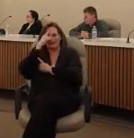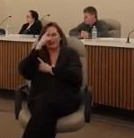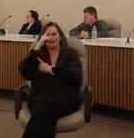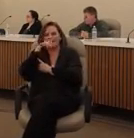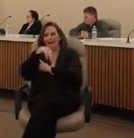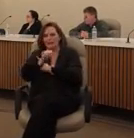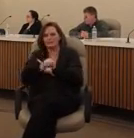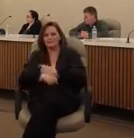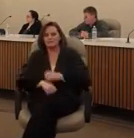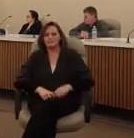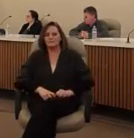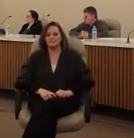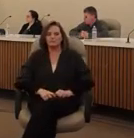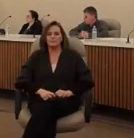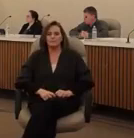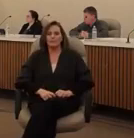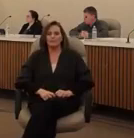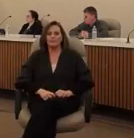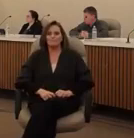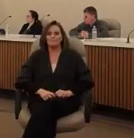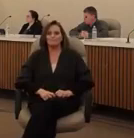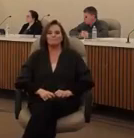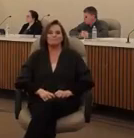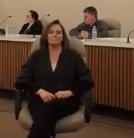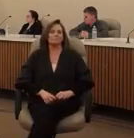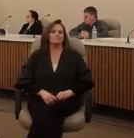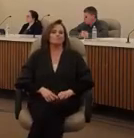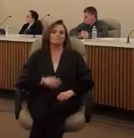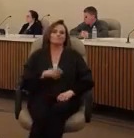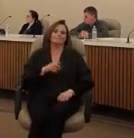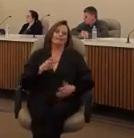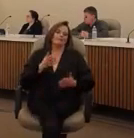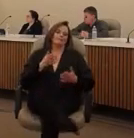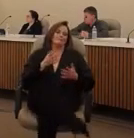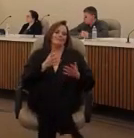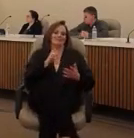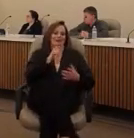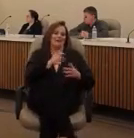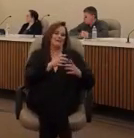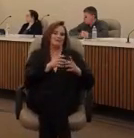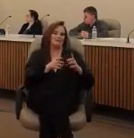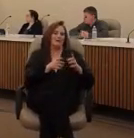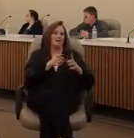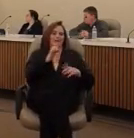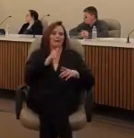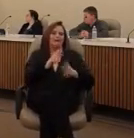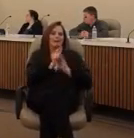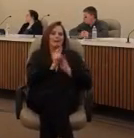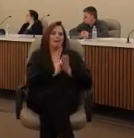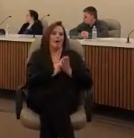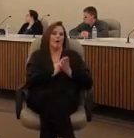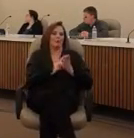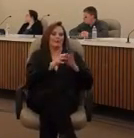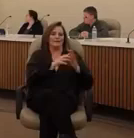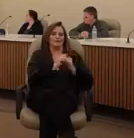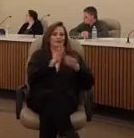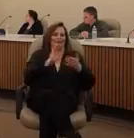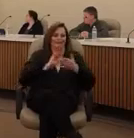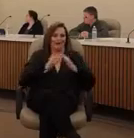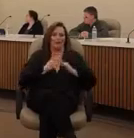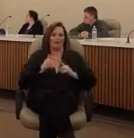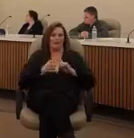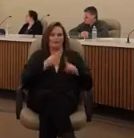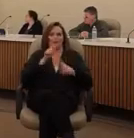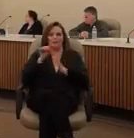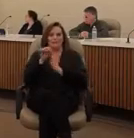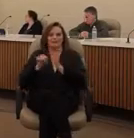to say that that's actually not something that's in with the purview of the town. That's preempted by state law. Right. Just We curious. always I'm ask thinking anyway. more ti- Yeah. 9, 10